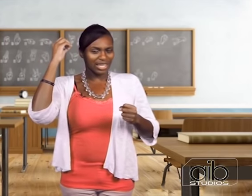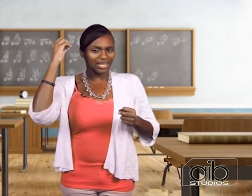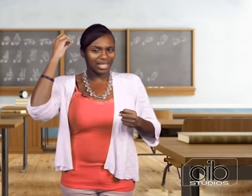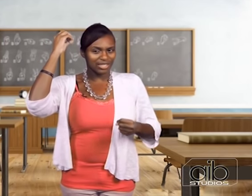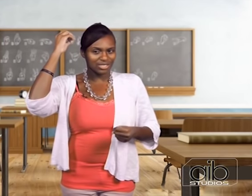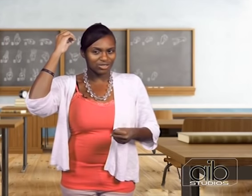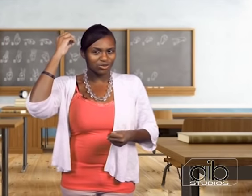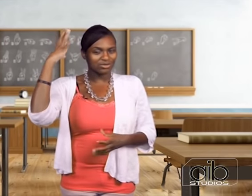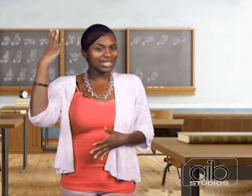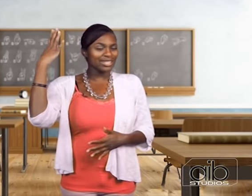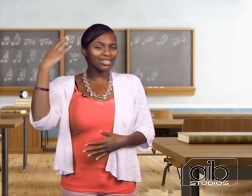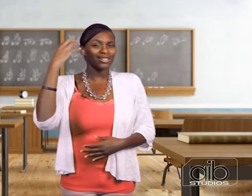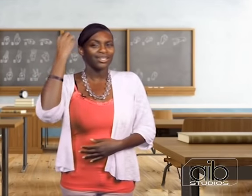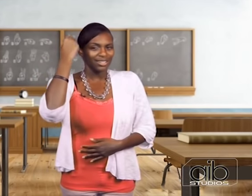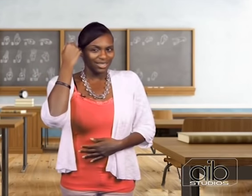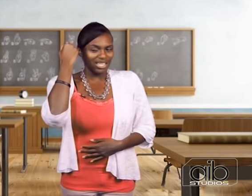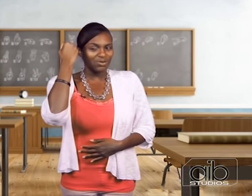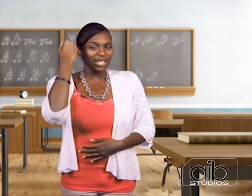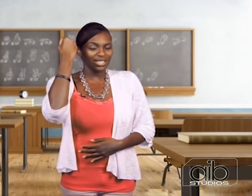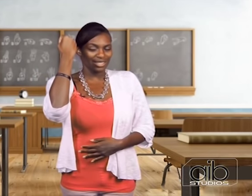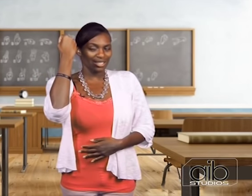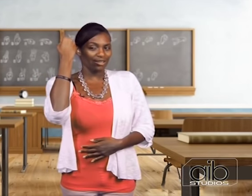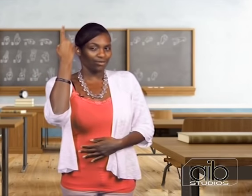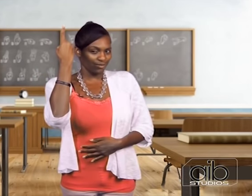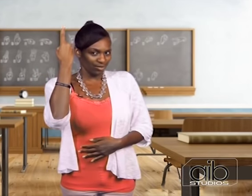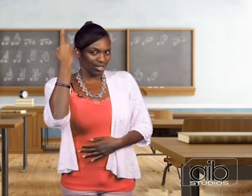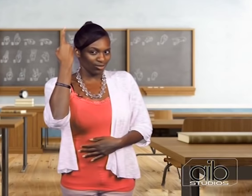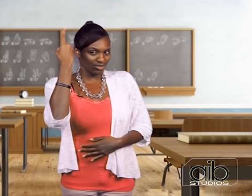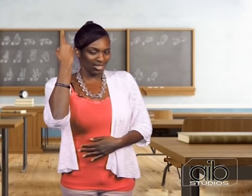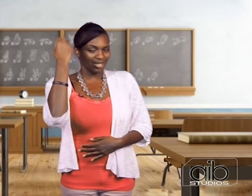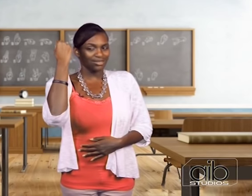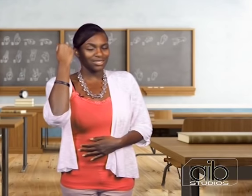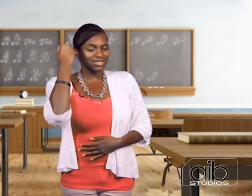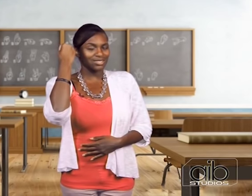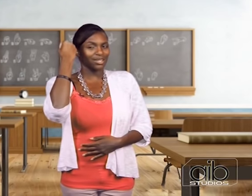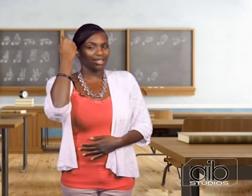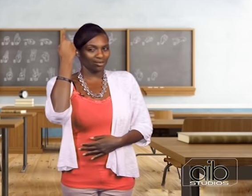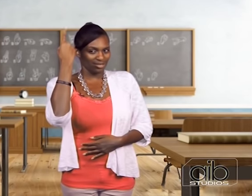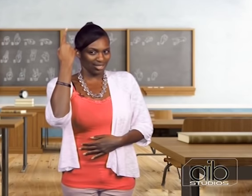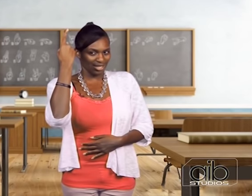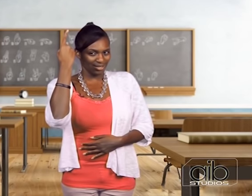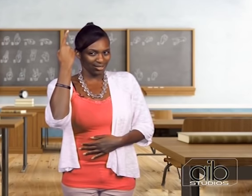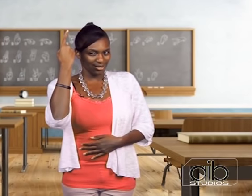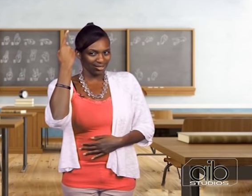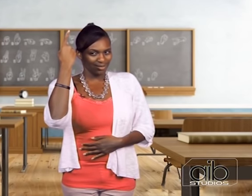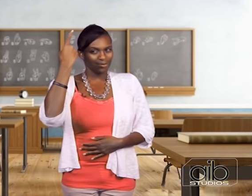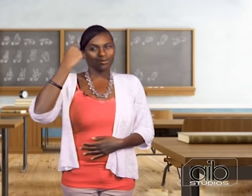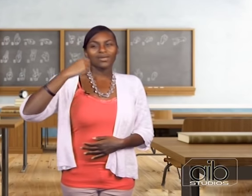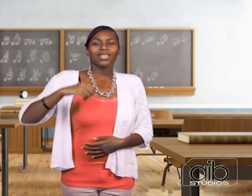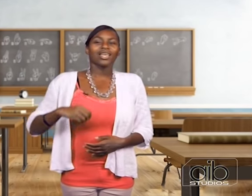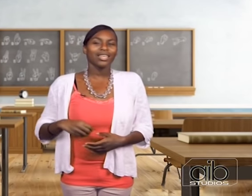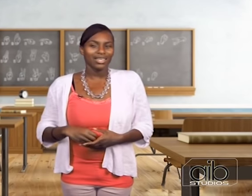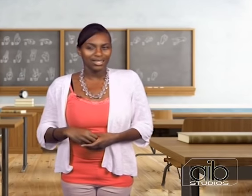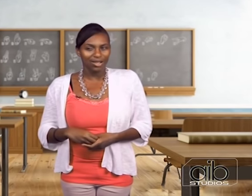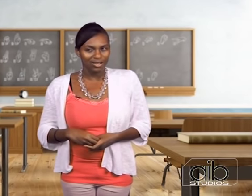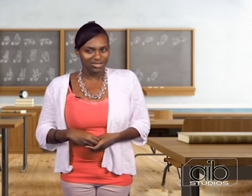had an idea, they go ding. That's why I think of understand. So this is understand. And then